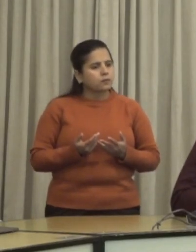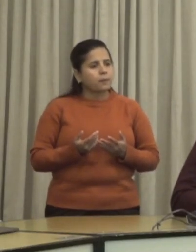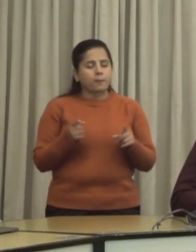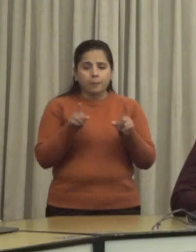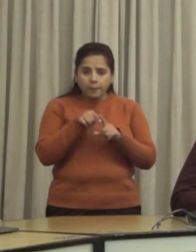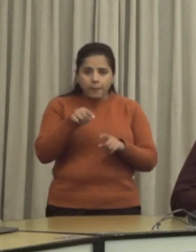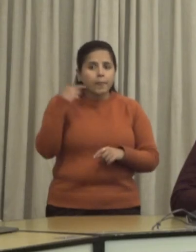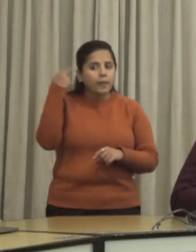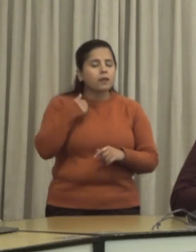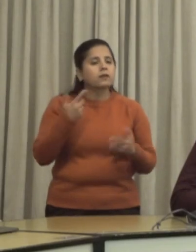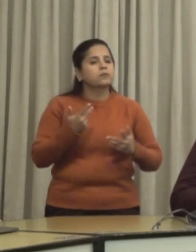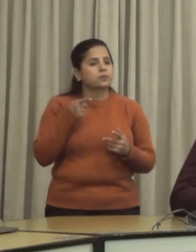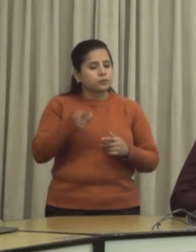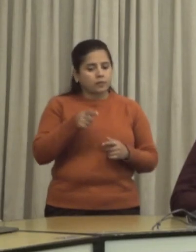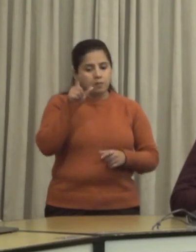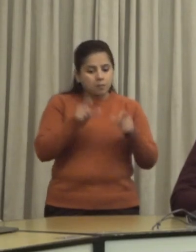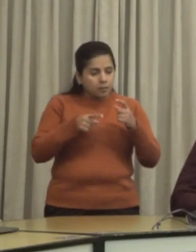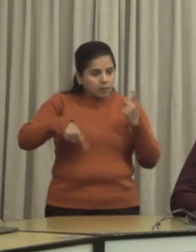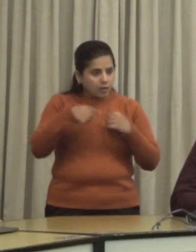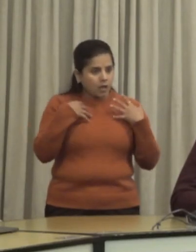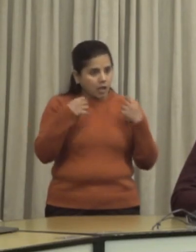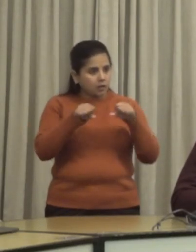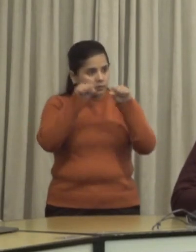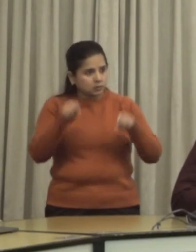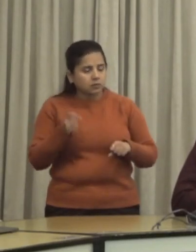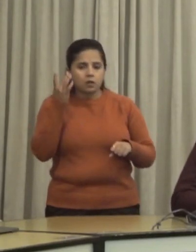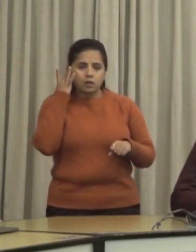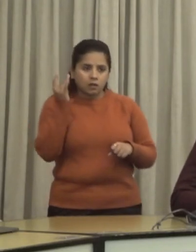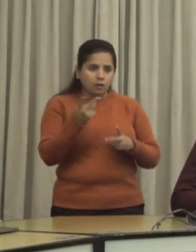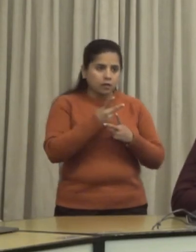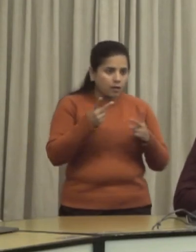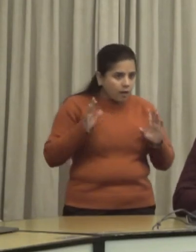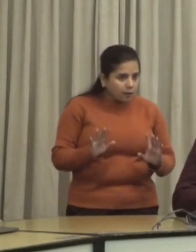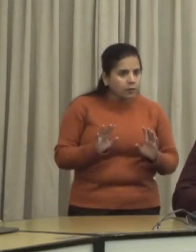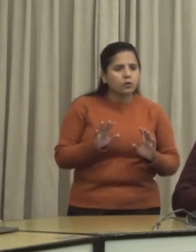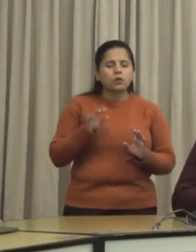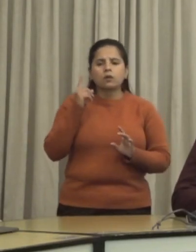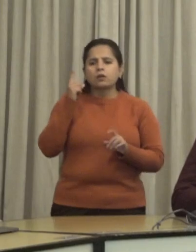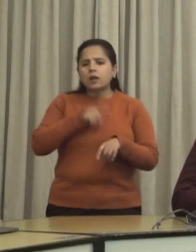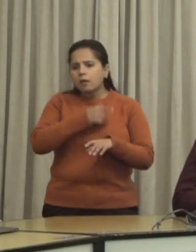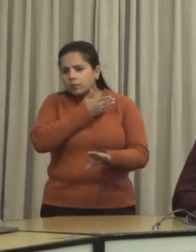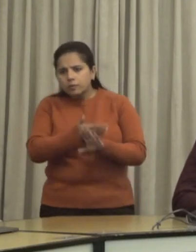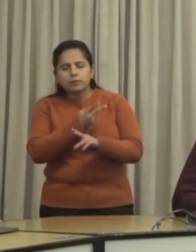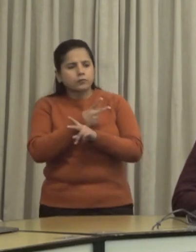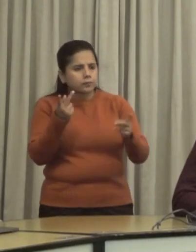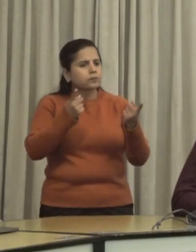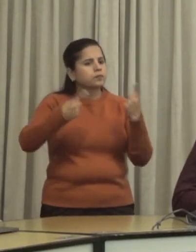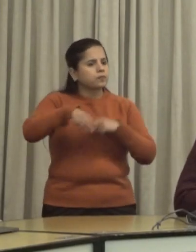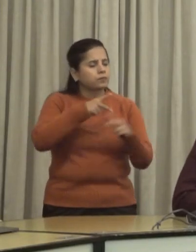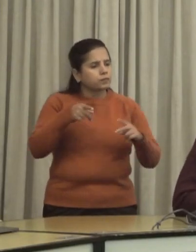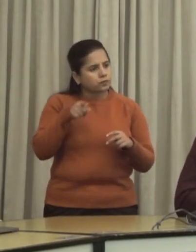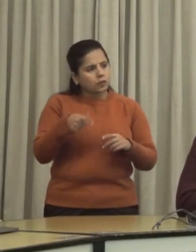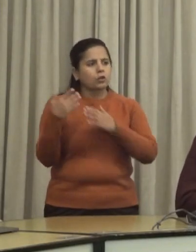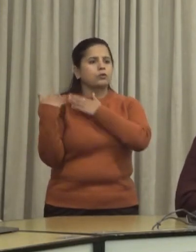And that's when, when the public health system has been neglected throughout decades since independence, when it's been neglected, then it